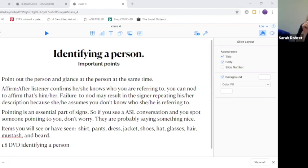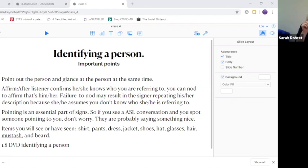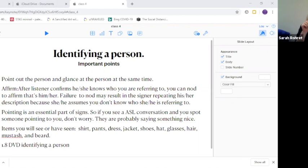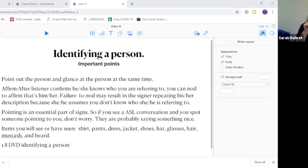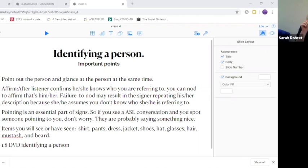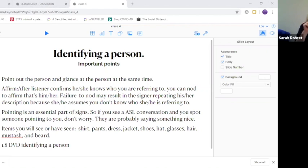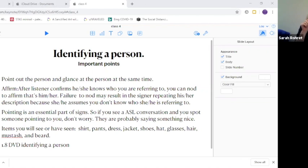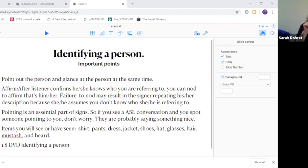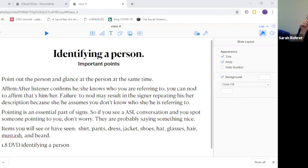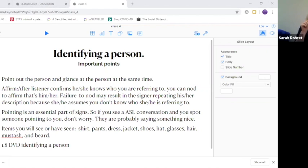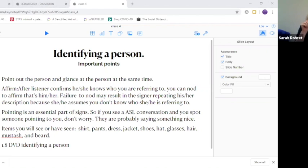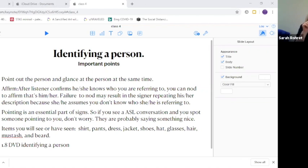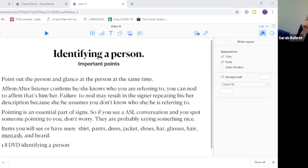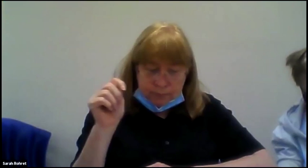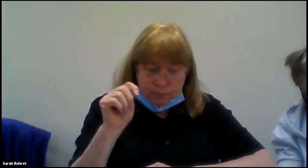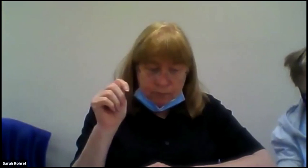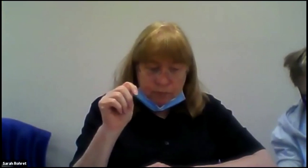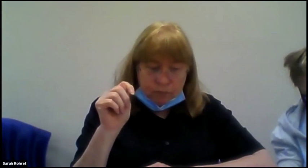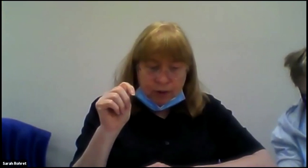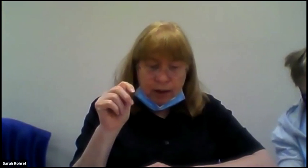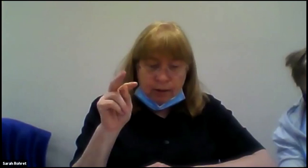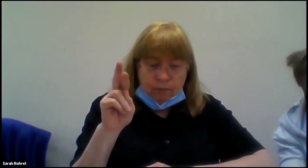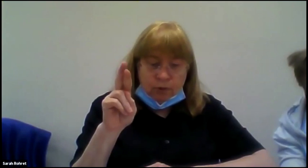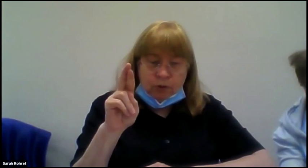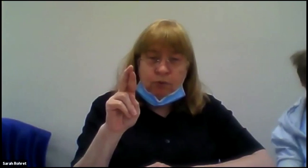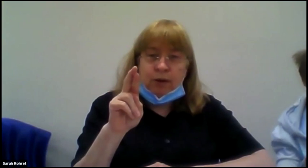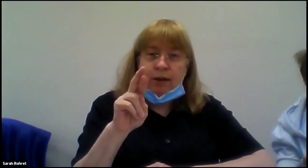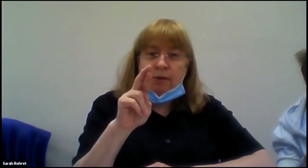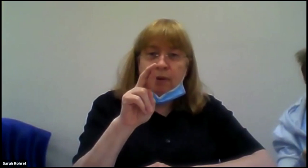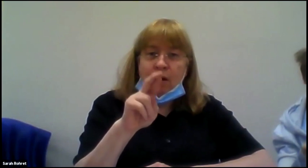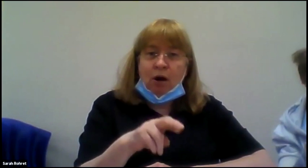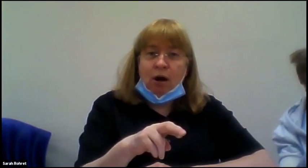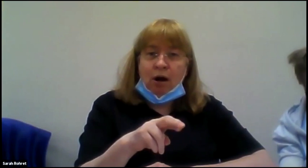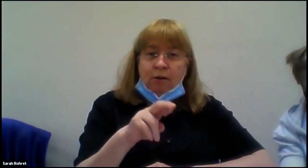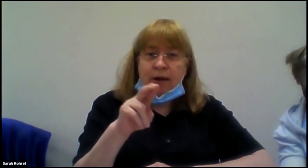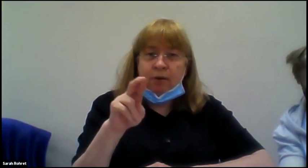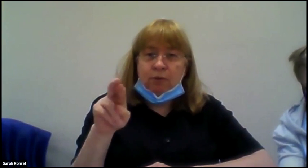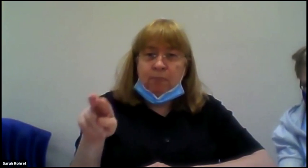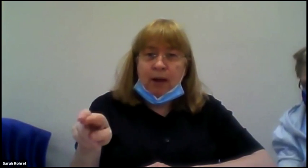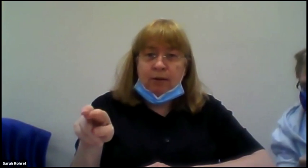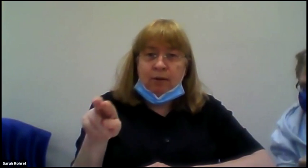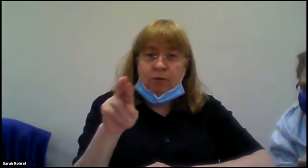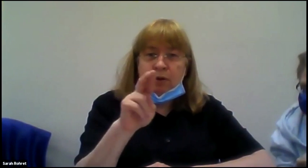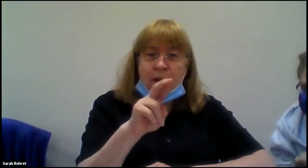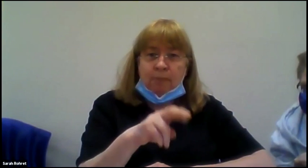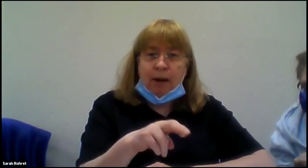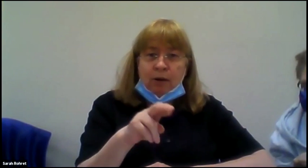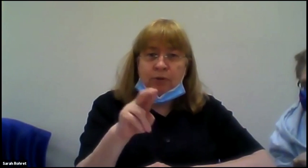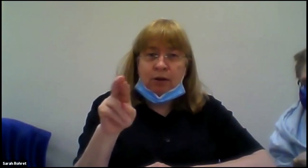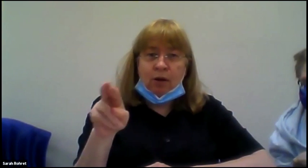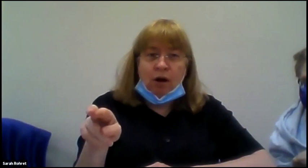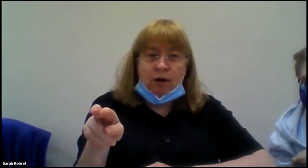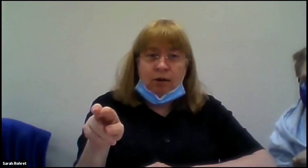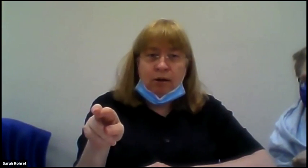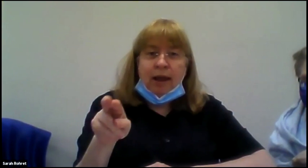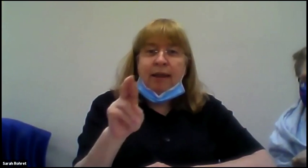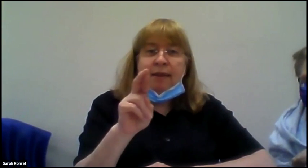is bathroom. If you do this, the R that goes back, just kind of bounces R. That is